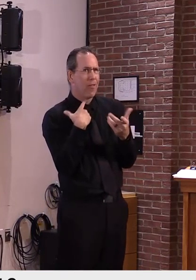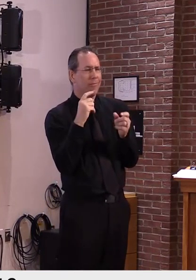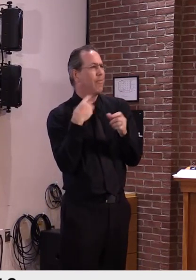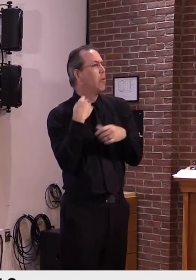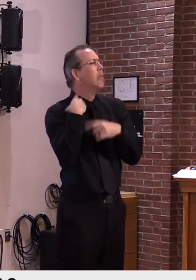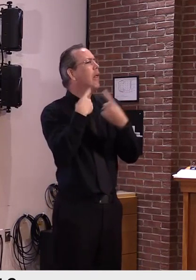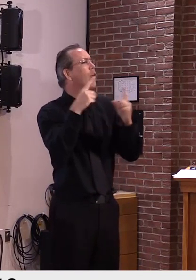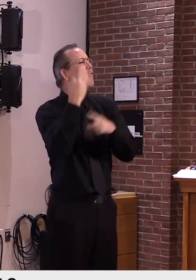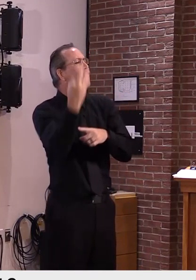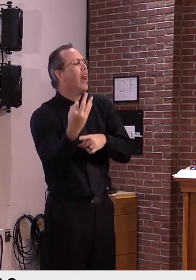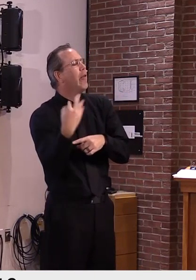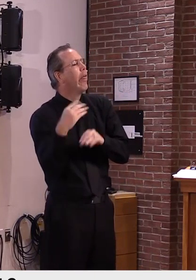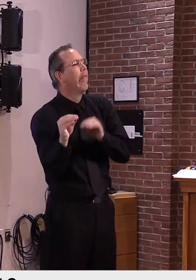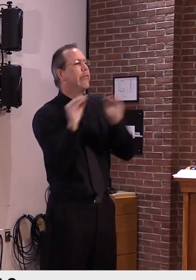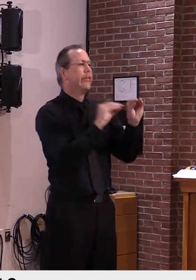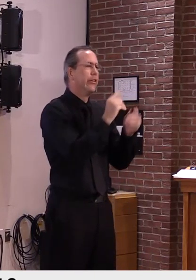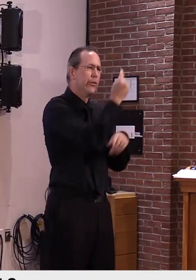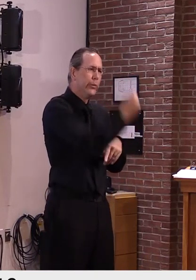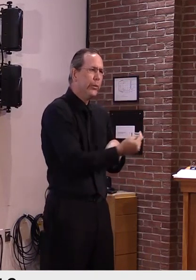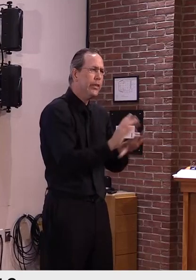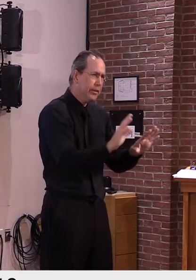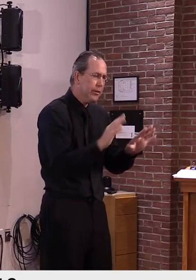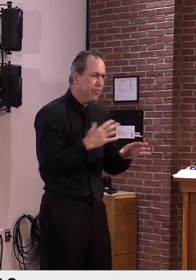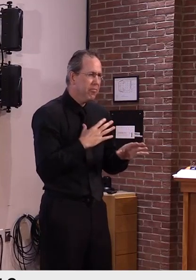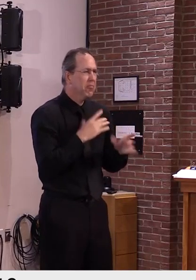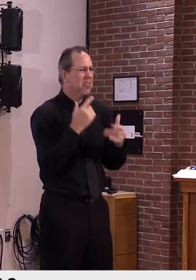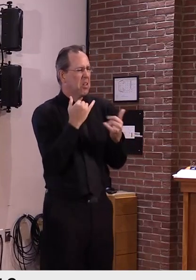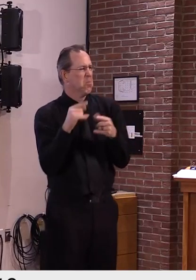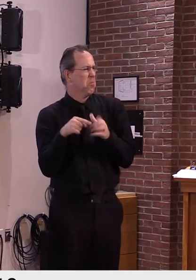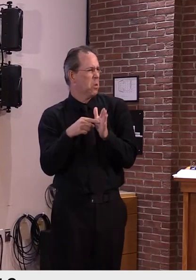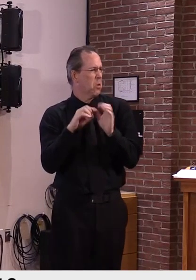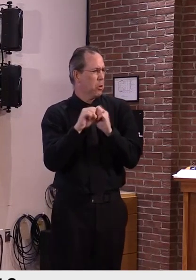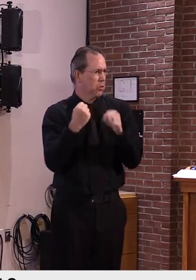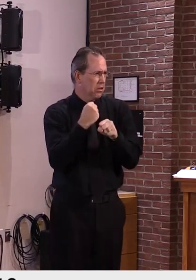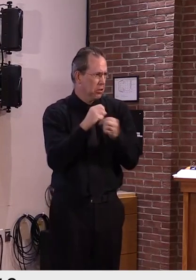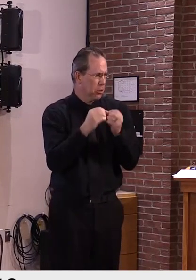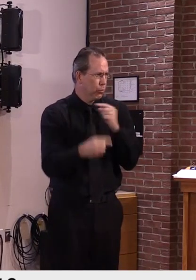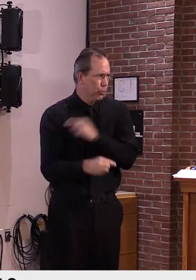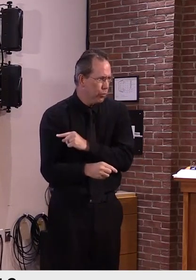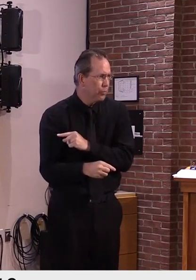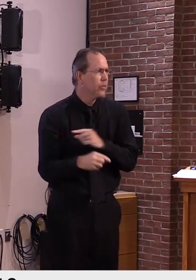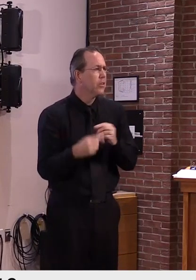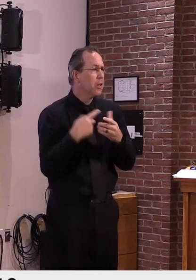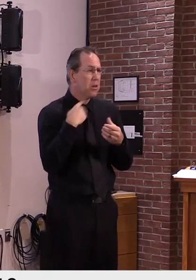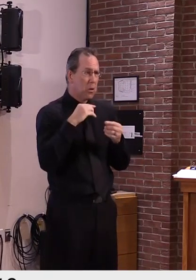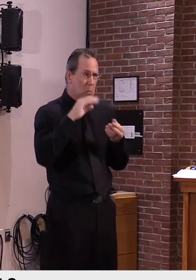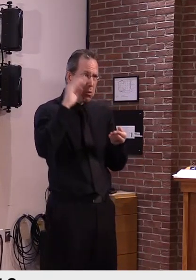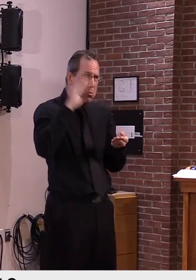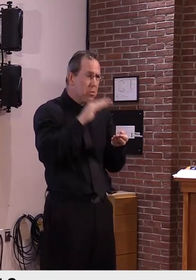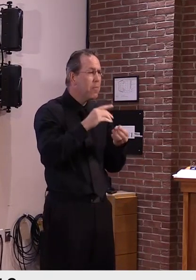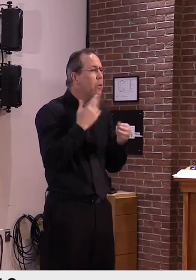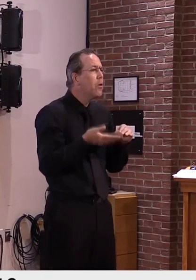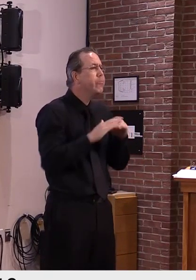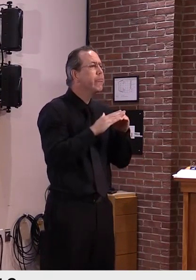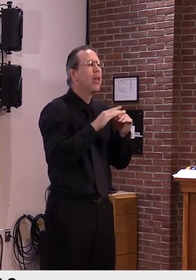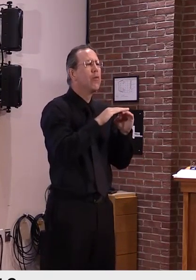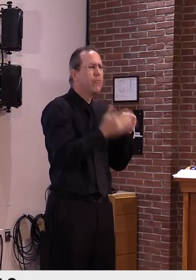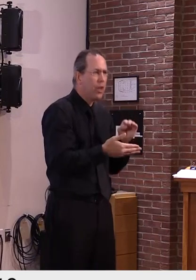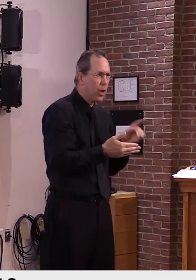that we're down this week, 25 cases compared to the 7 days over the prior period of time, which was 45 cases.